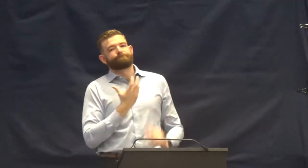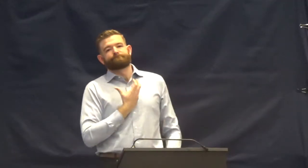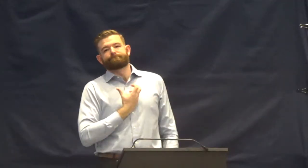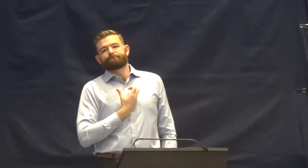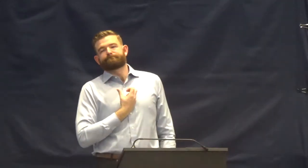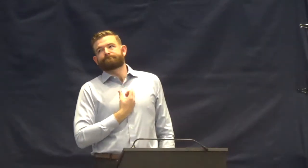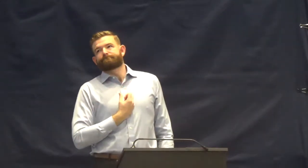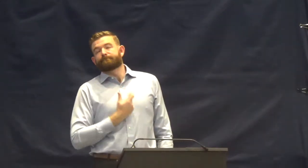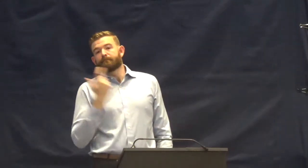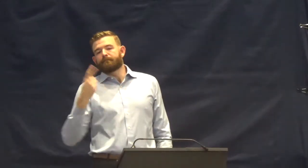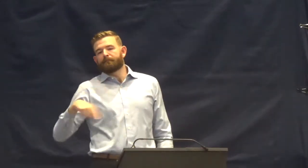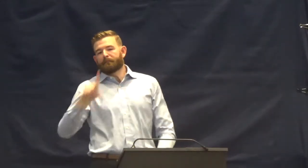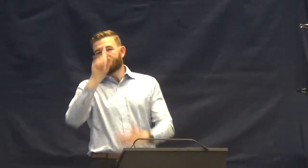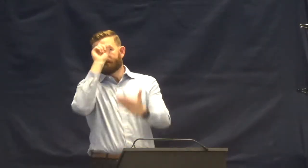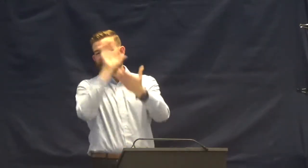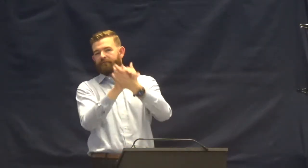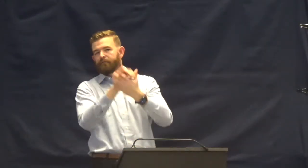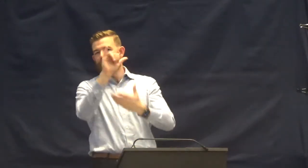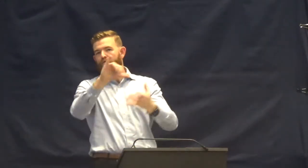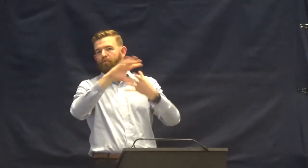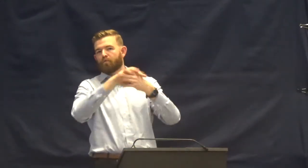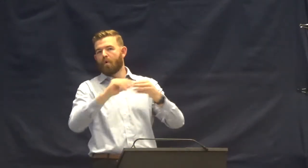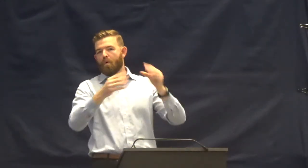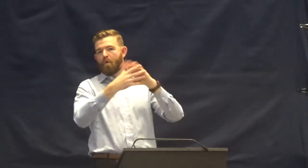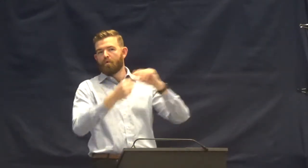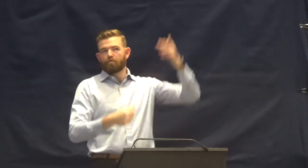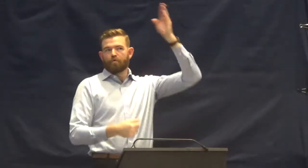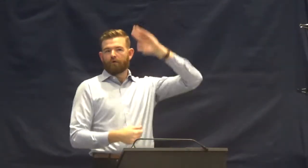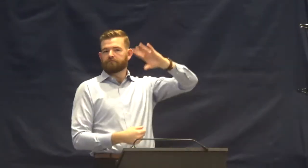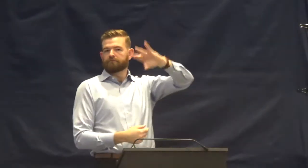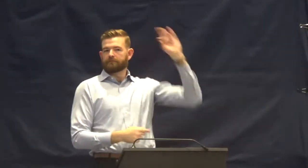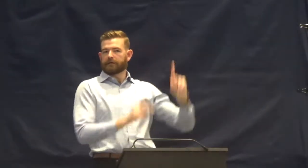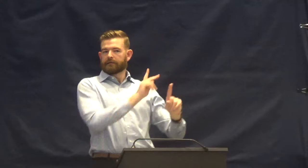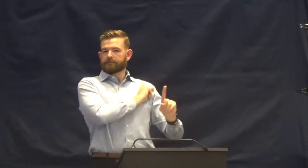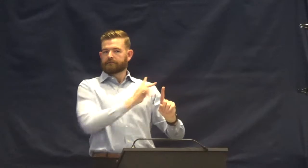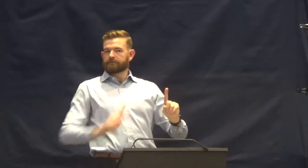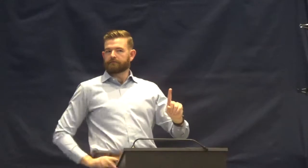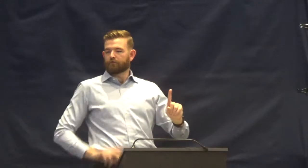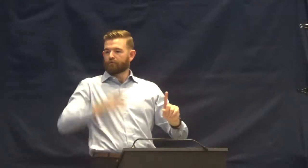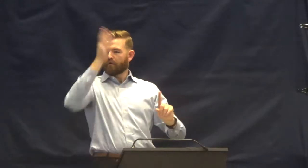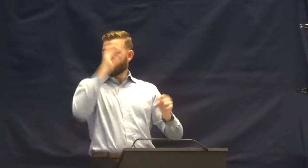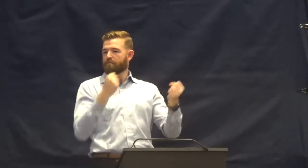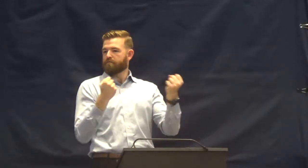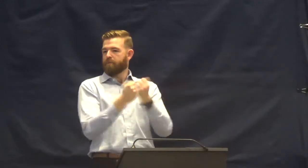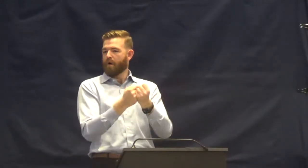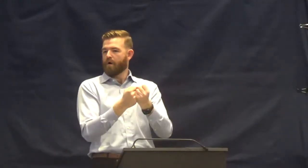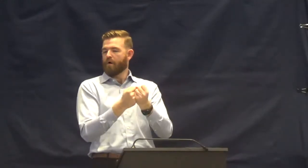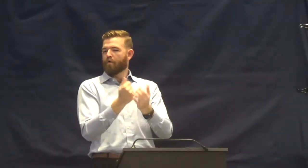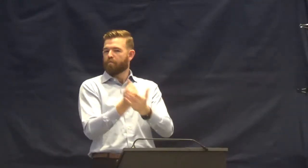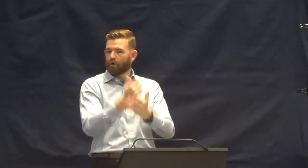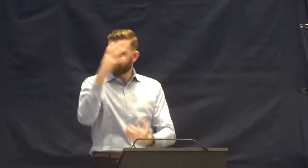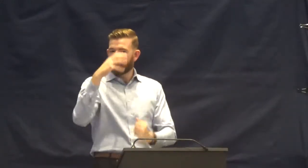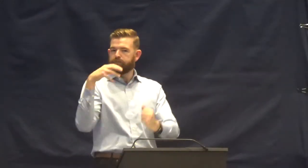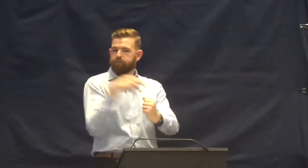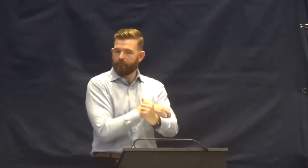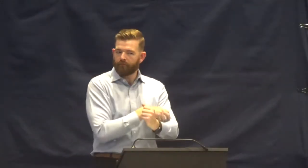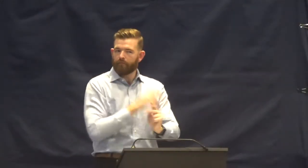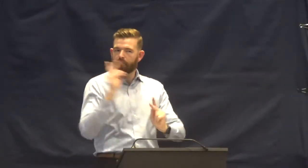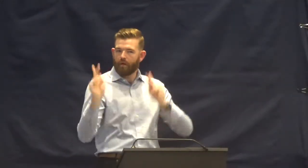them. And the general public believed that story, that God had chosen them. That